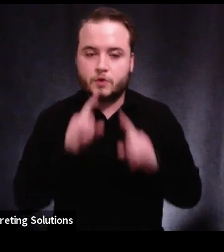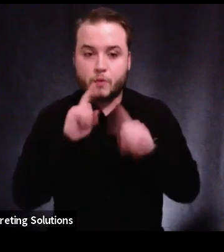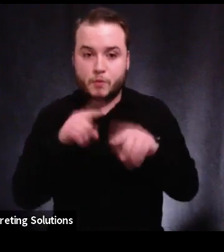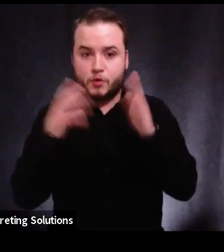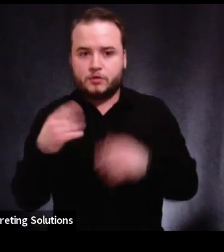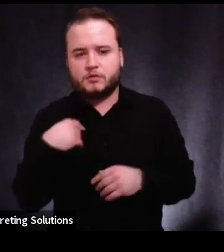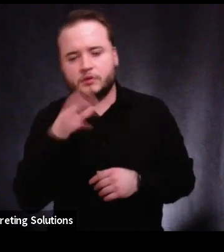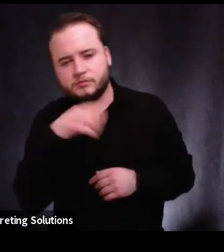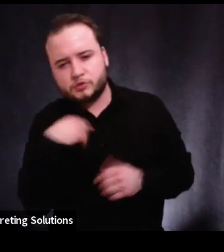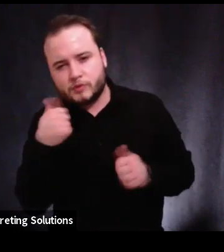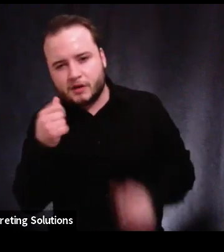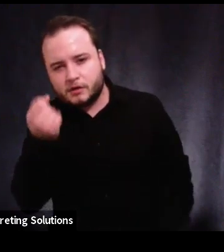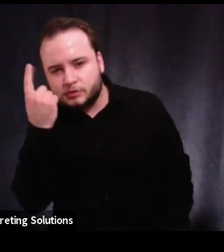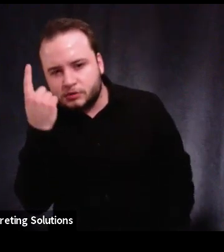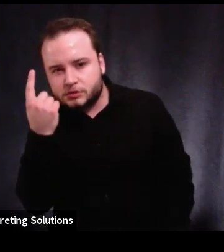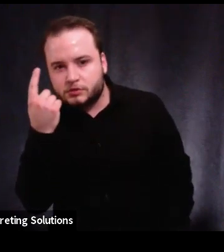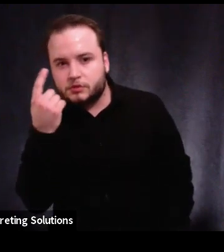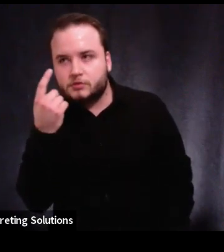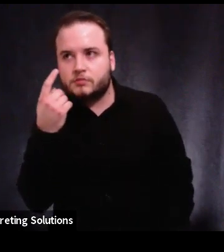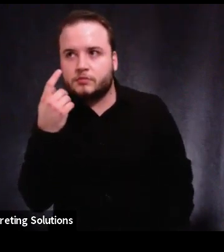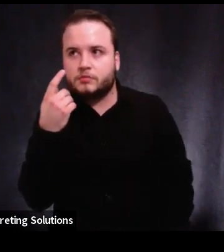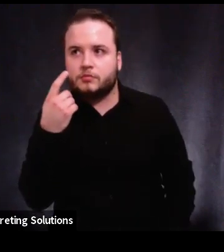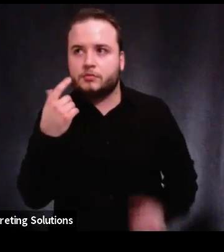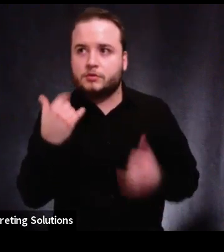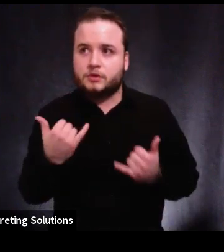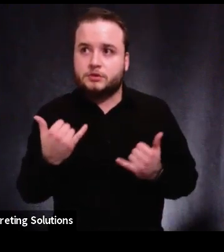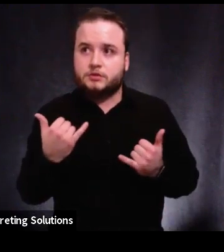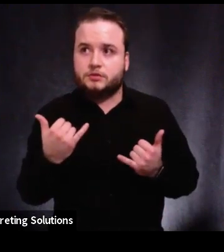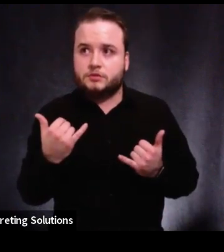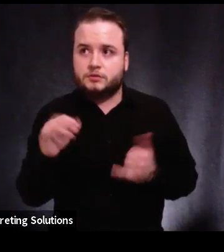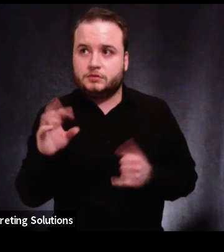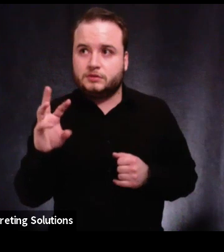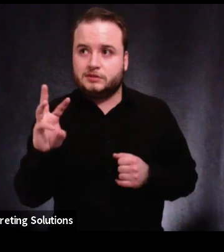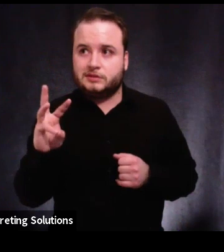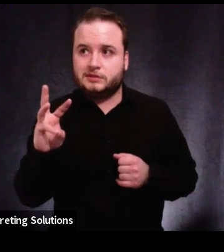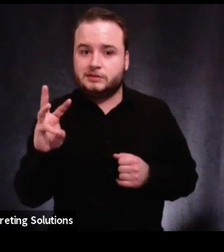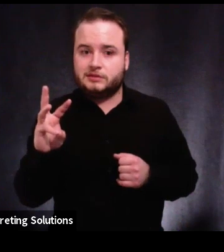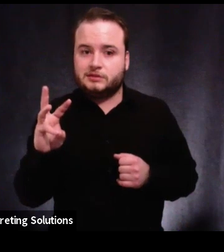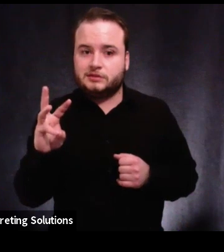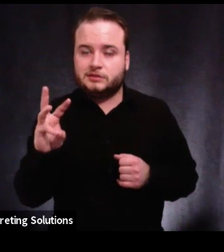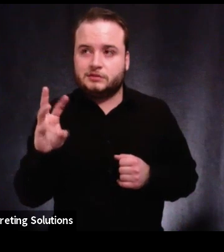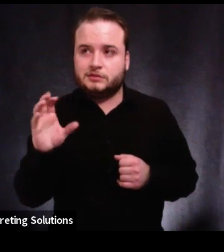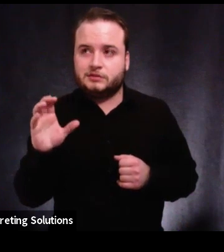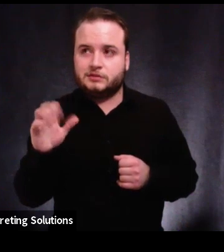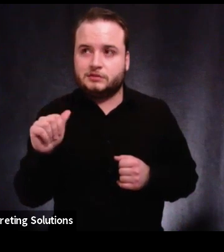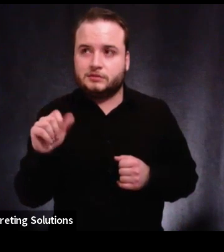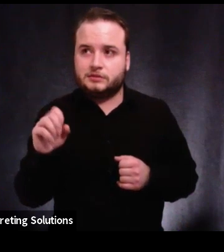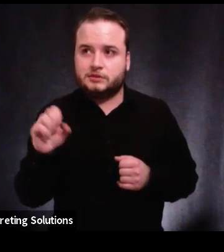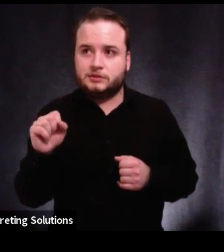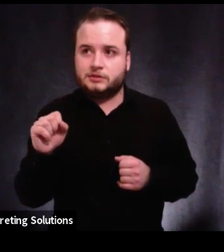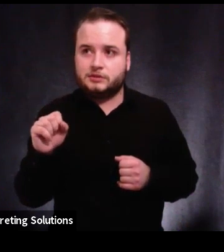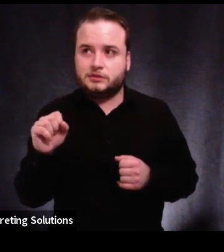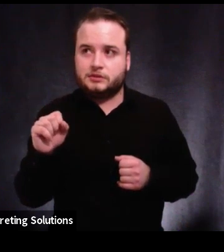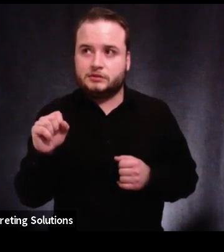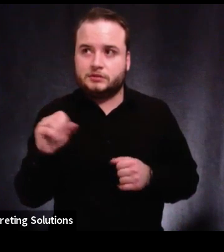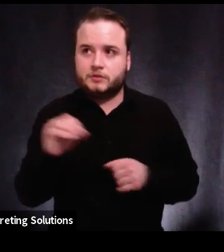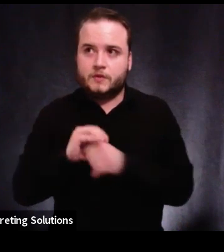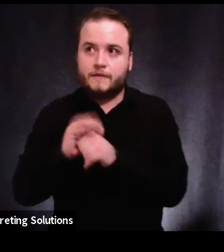says there are currently 6 cases in Minnesota in which COVID-19 has been listed as a suspected or